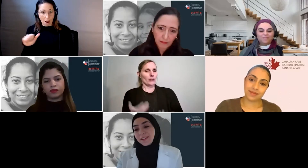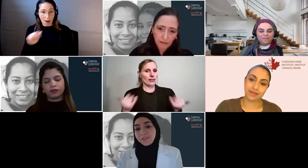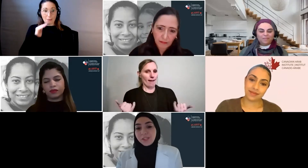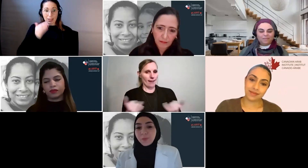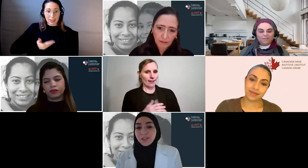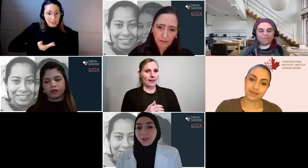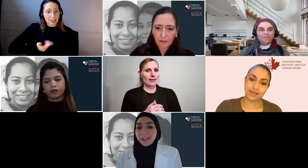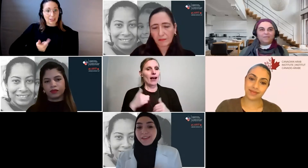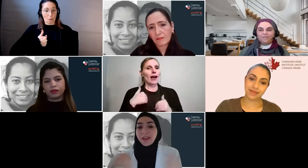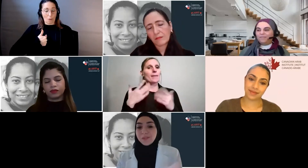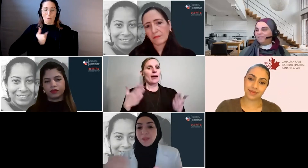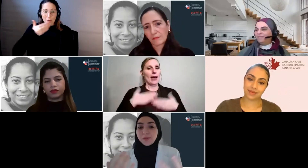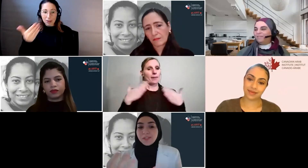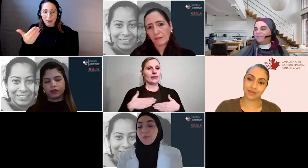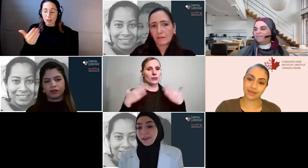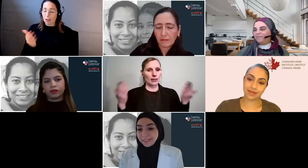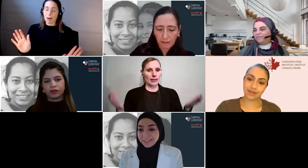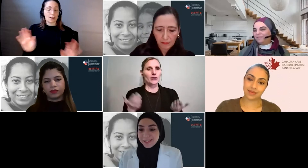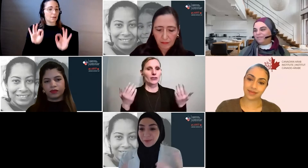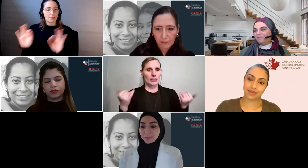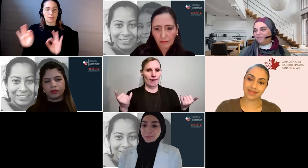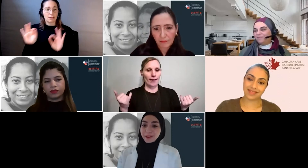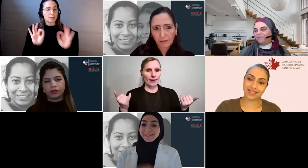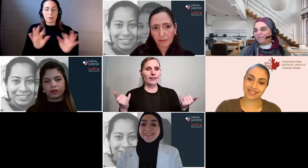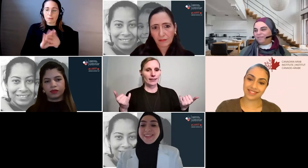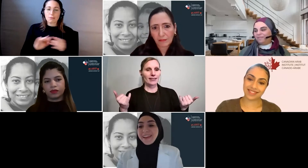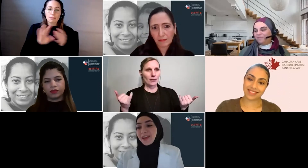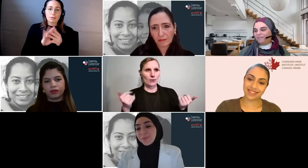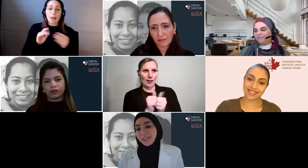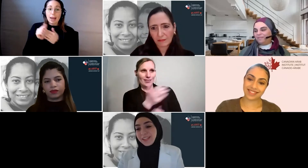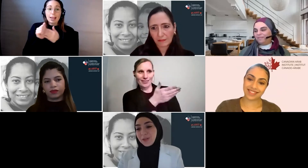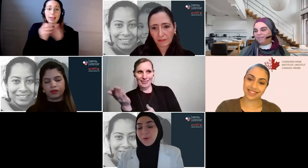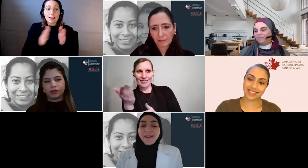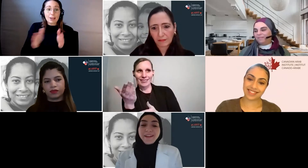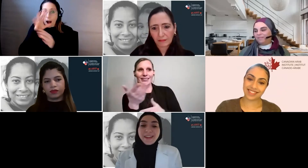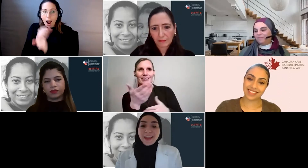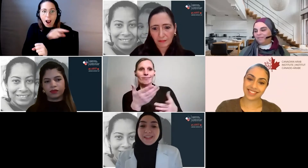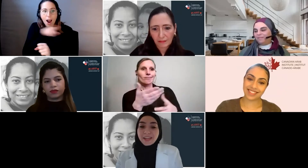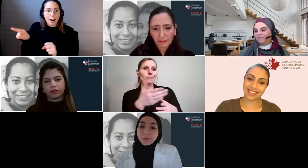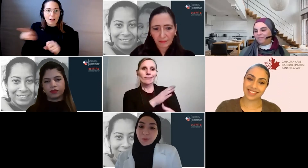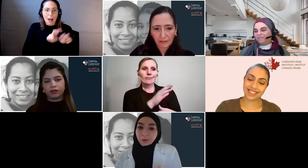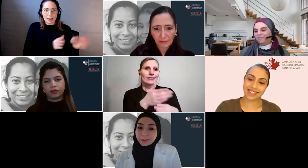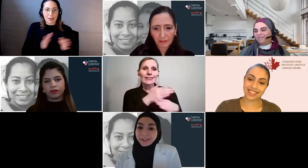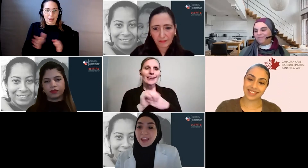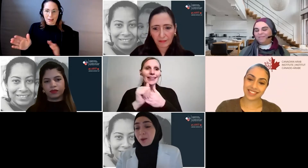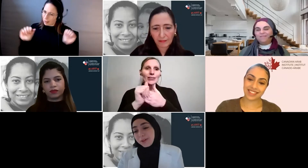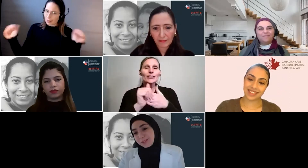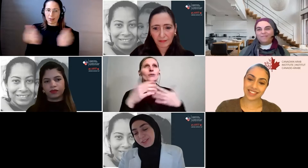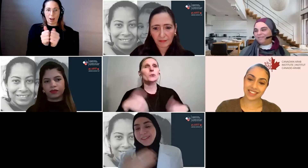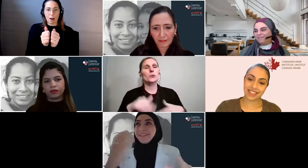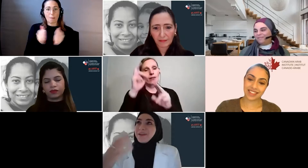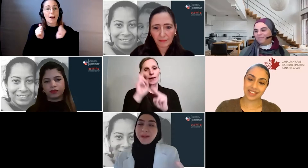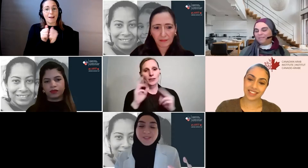very lovely to be joining and speak with inspiring leaders, my fellow panelists, and absolutely you, Rania. It's an absolute honor. I want